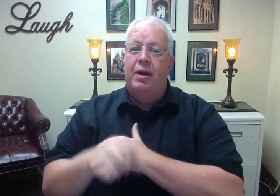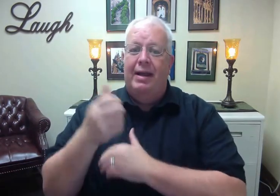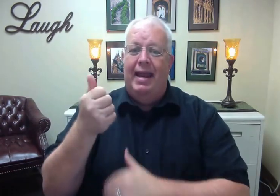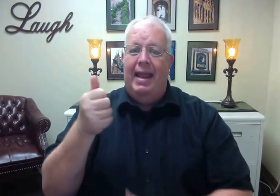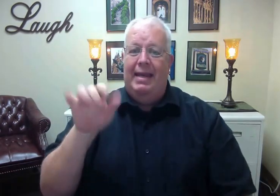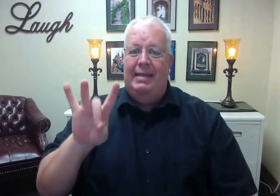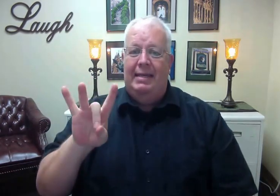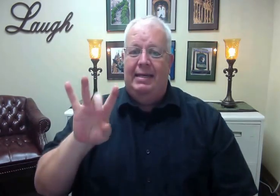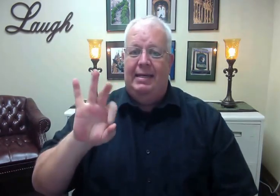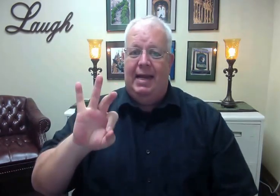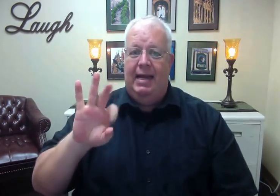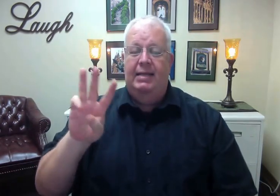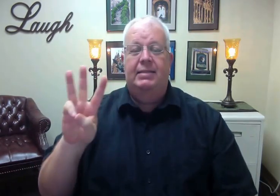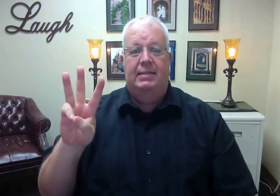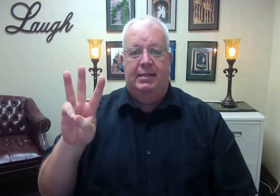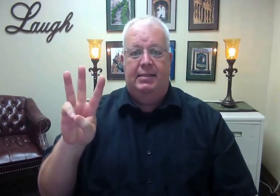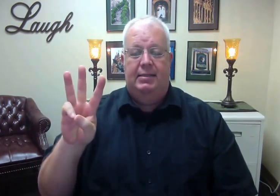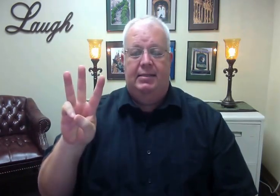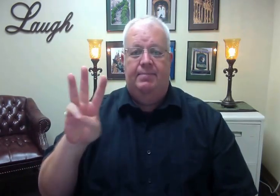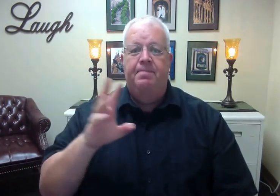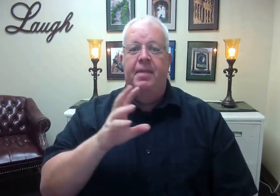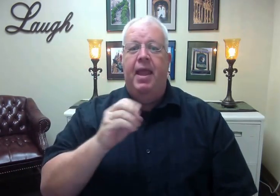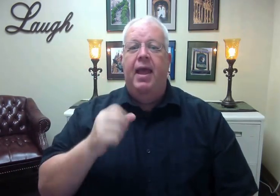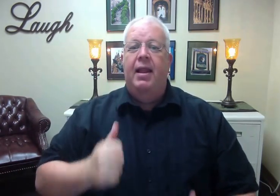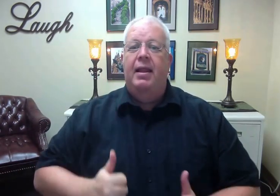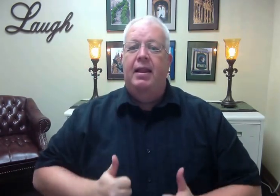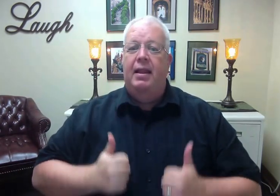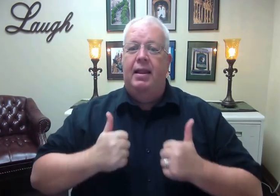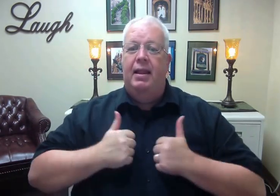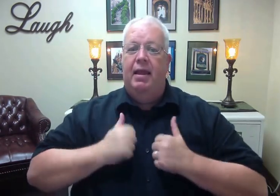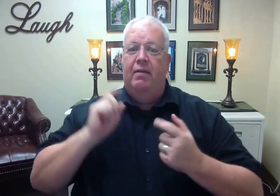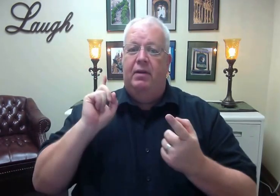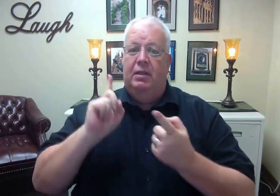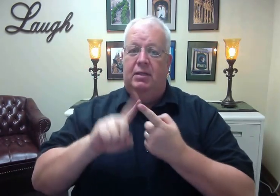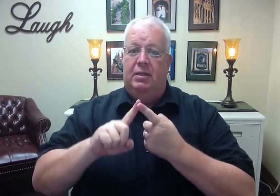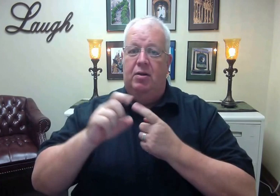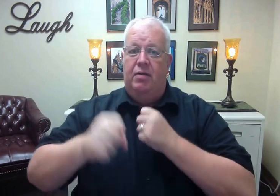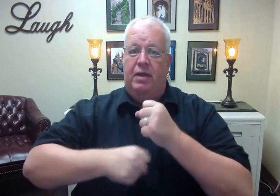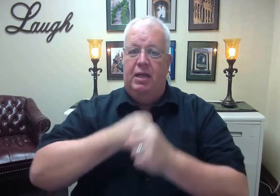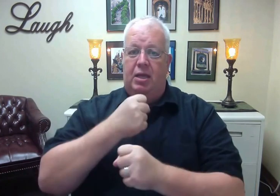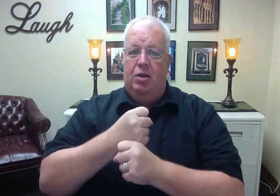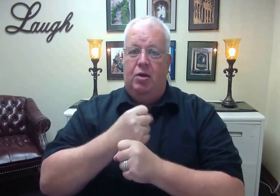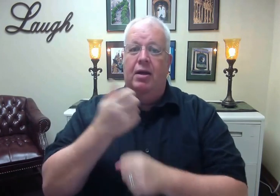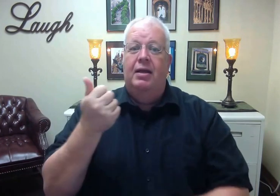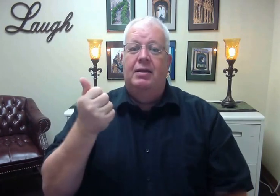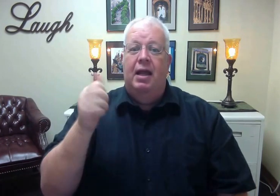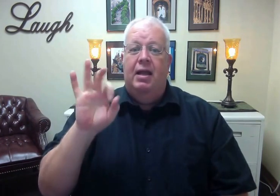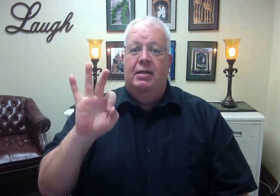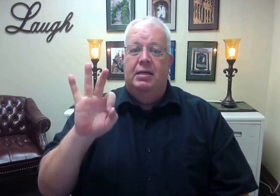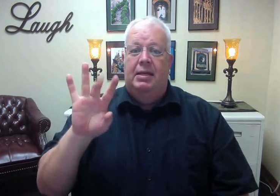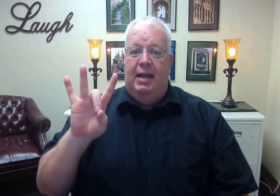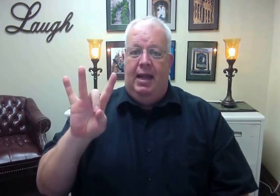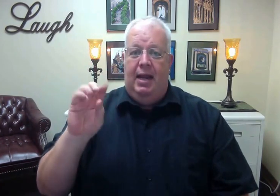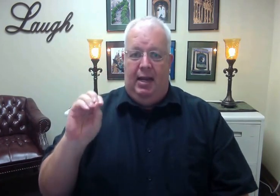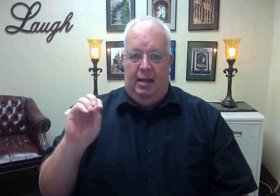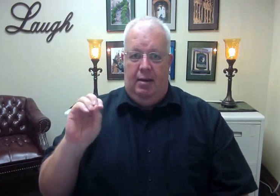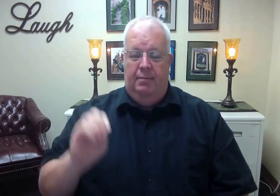He was born in 1896 and lived until the year 1980.